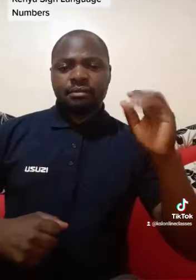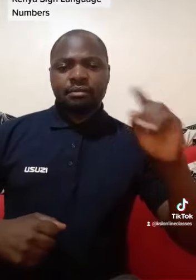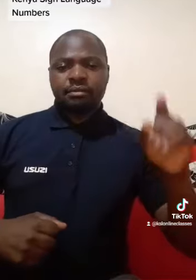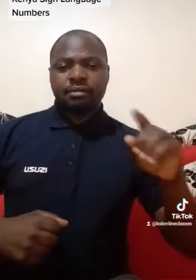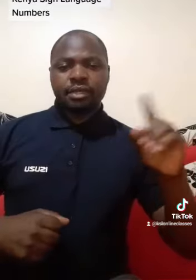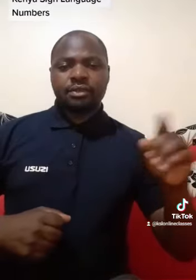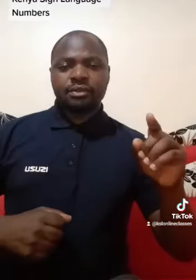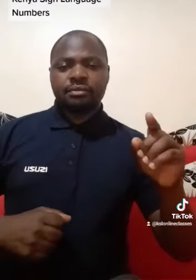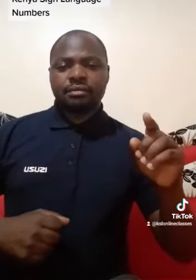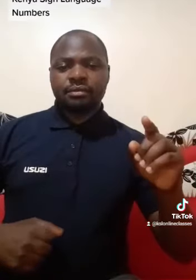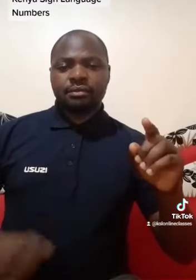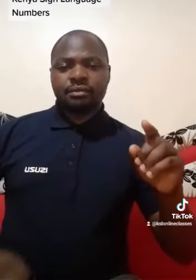90 million,